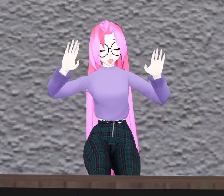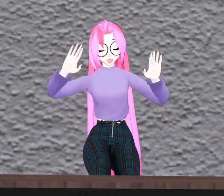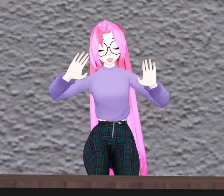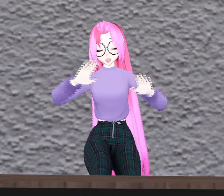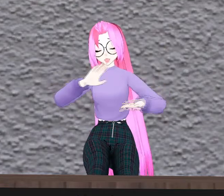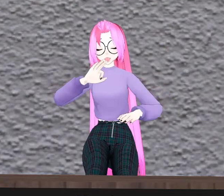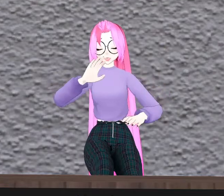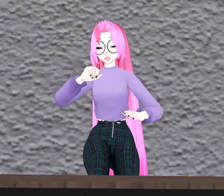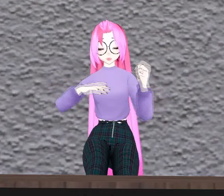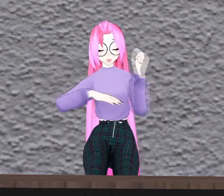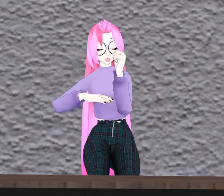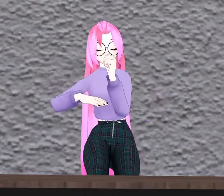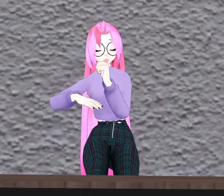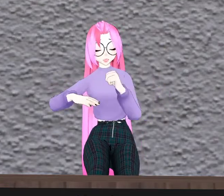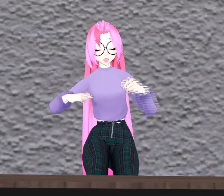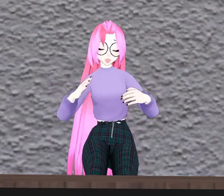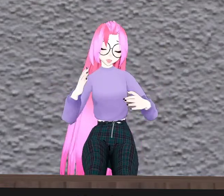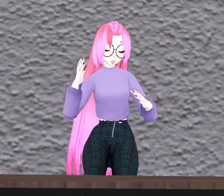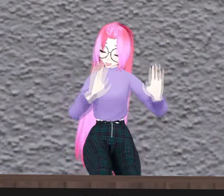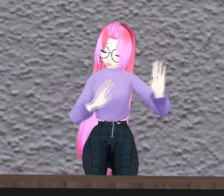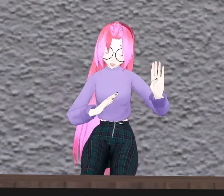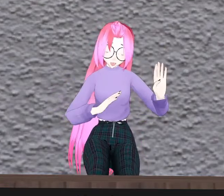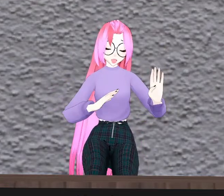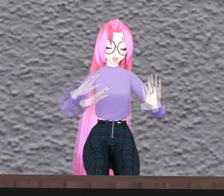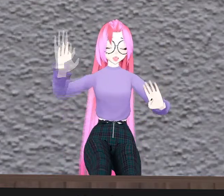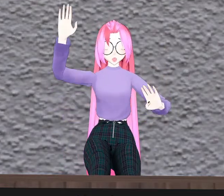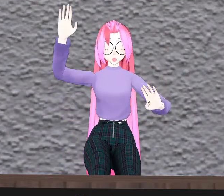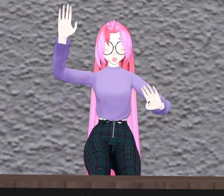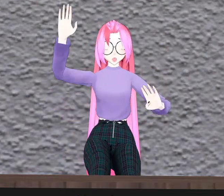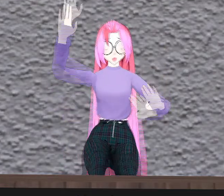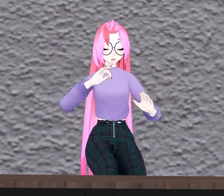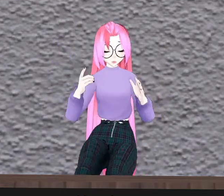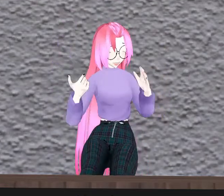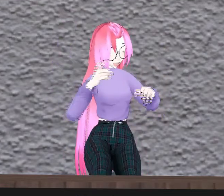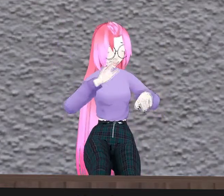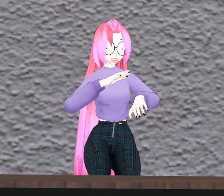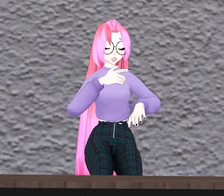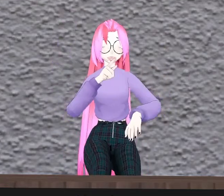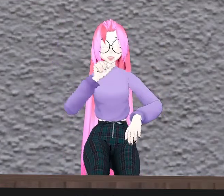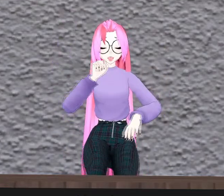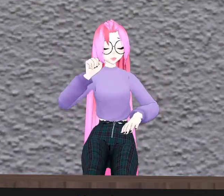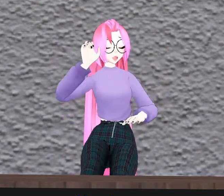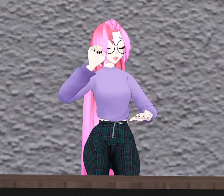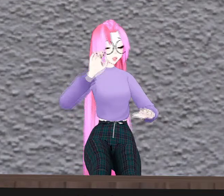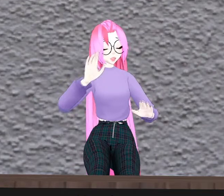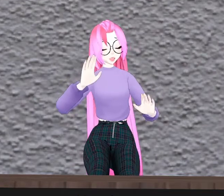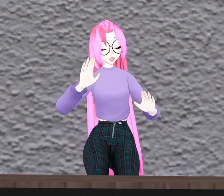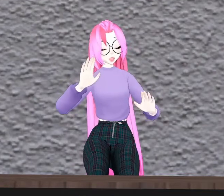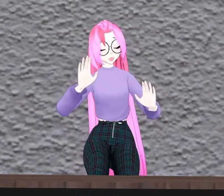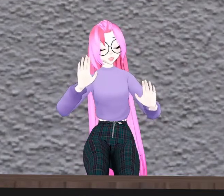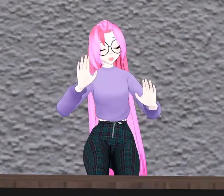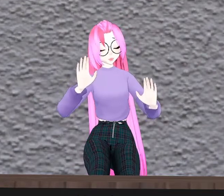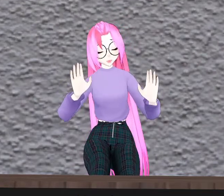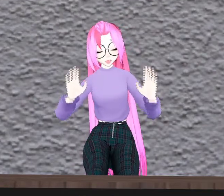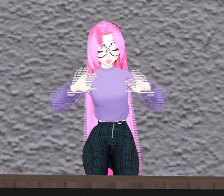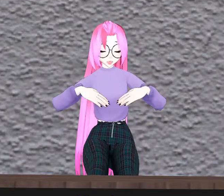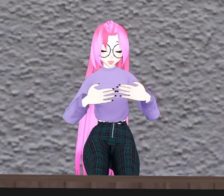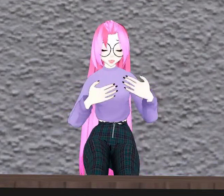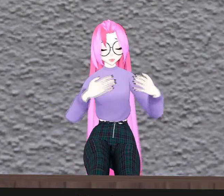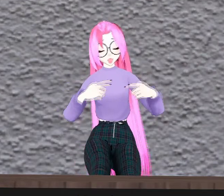don't know how to fingerspell dinosaur. You're totally fine to raise your hand, turn on your microphone, and talk and say, Jenny, how do